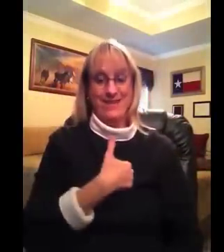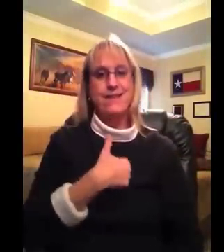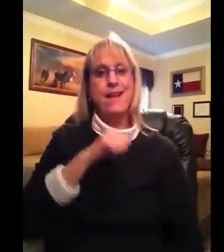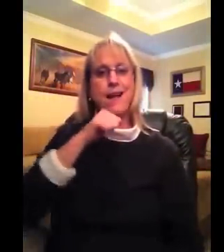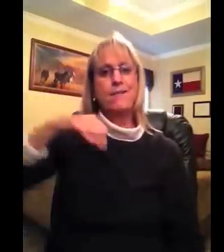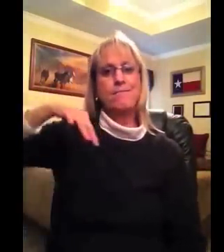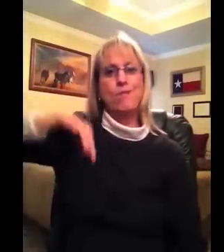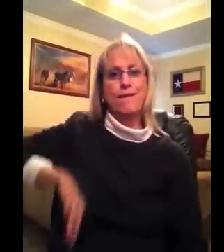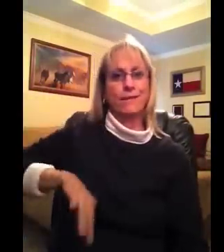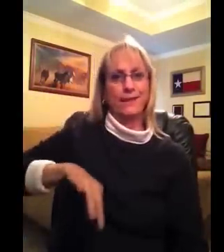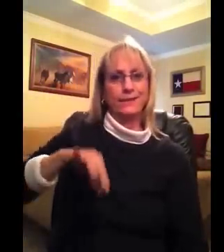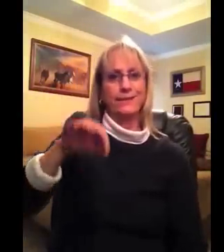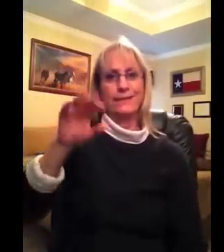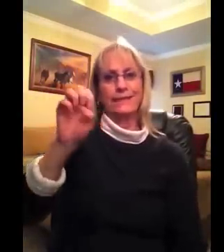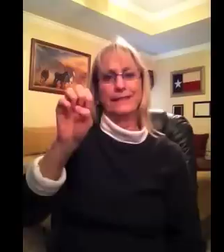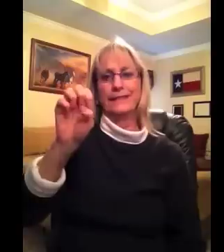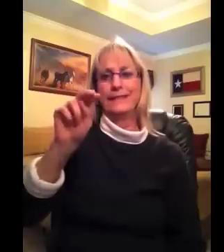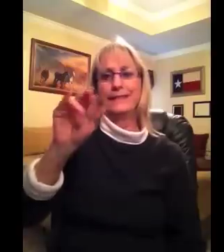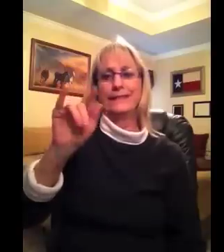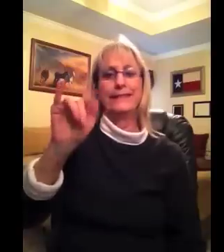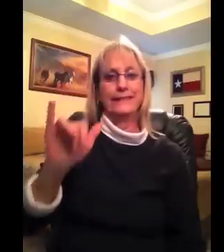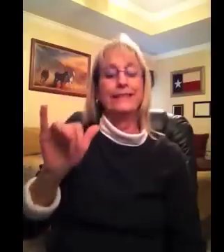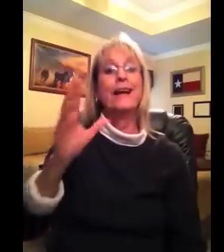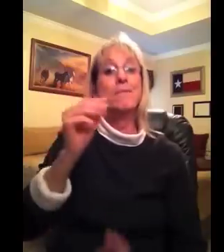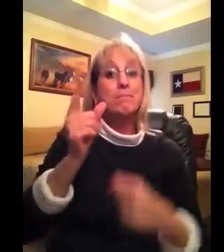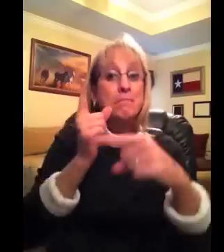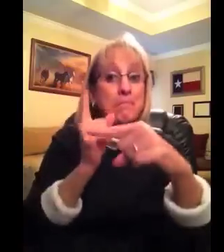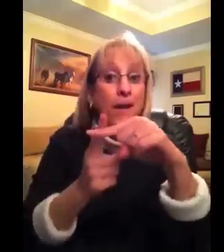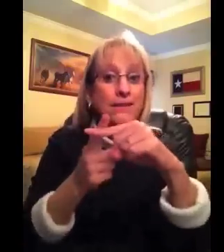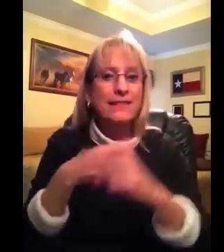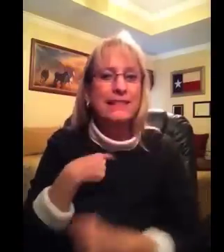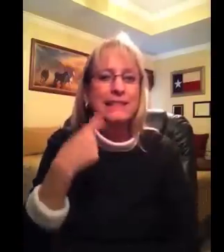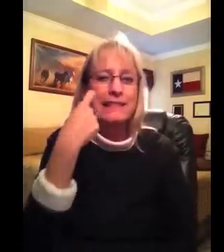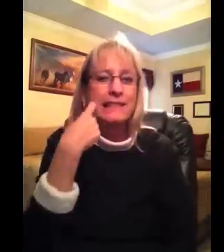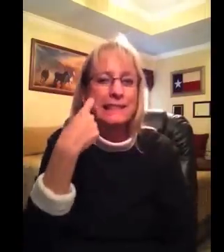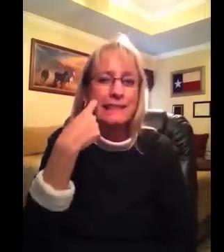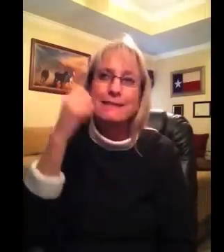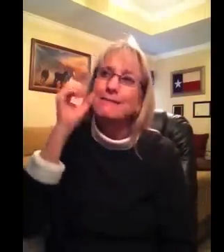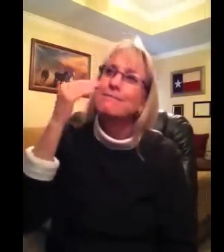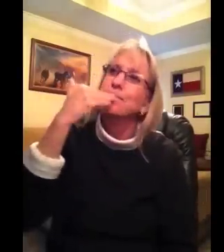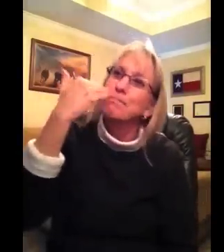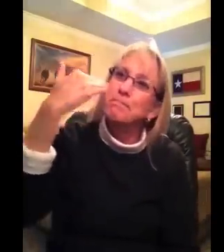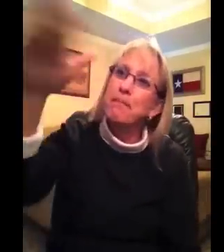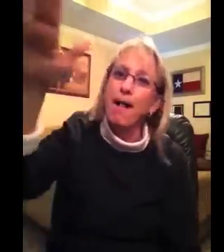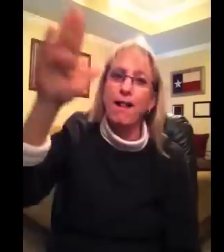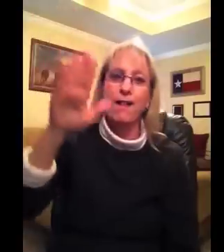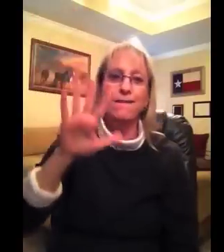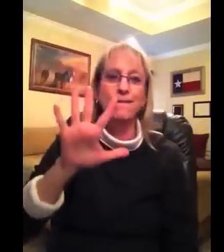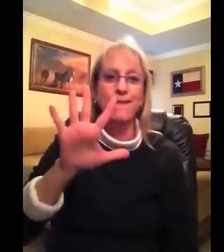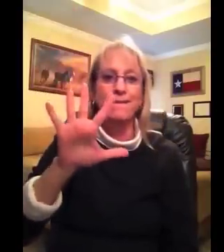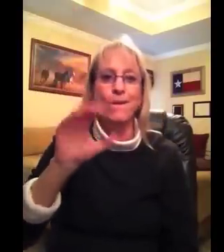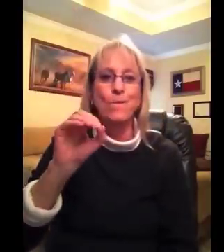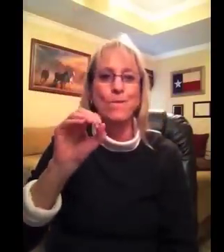We are now a new nonprofit entity and have just mailed our